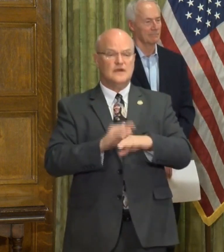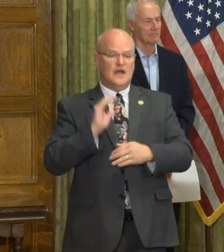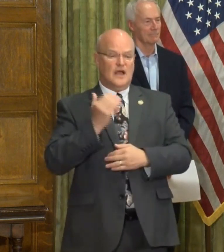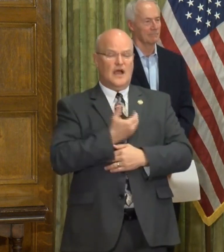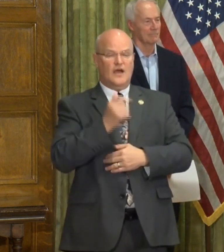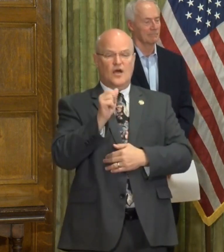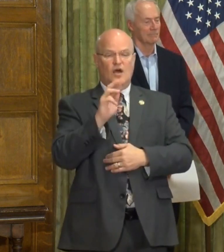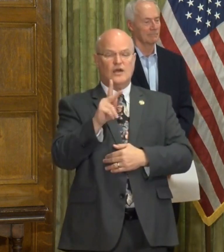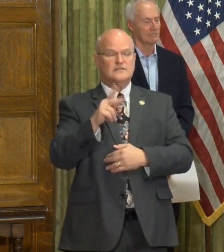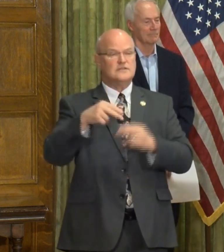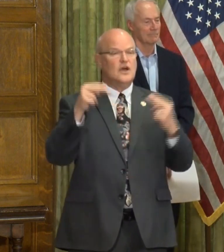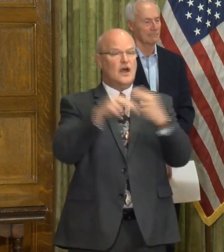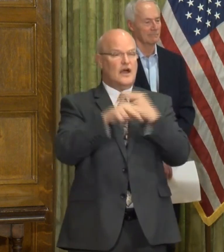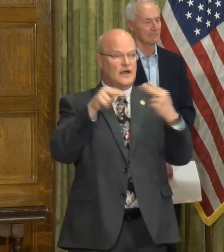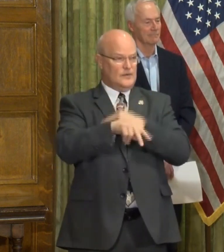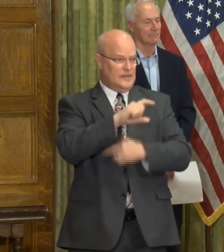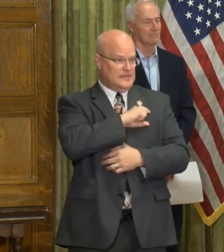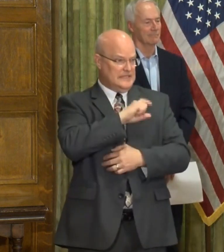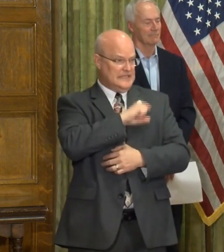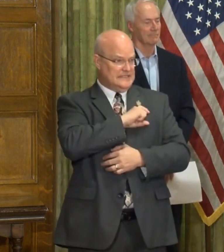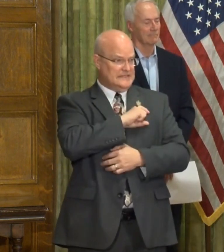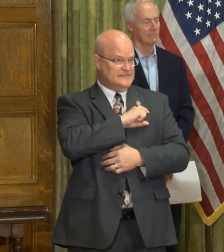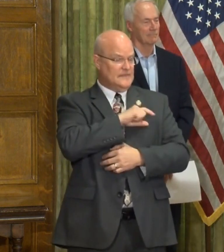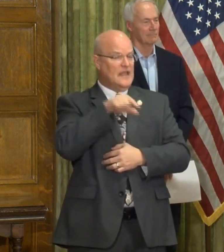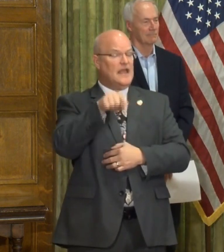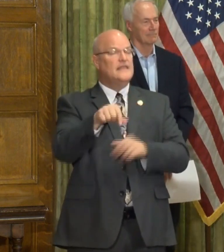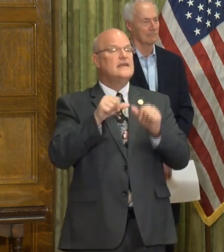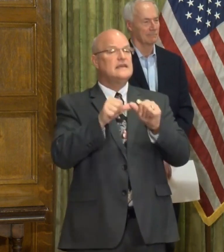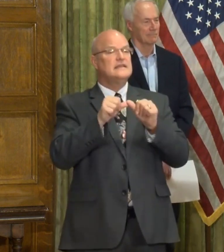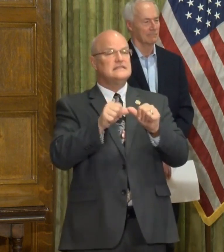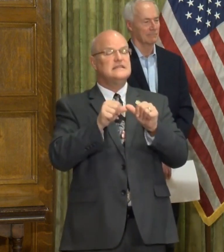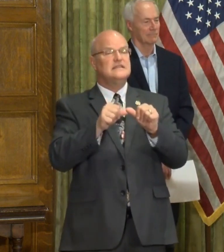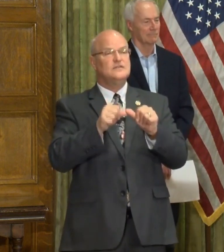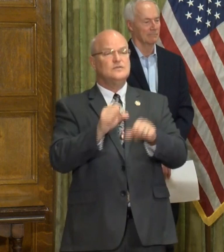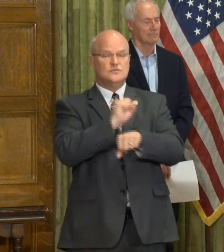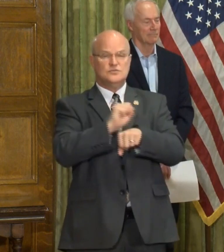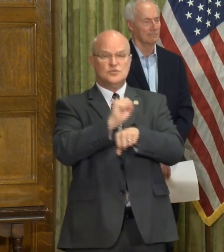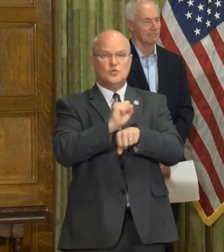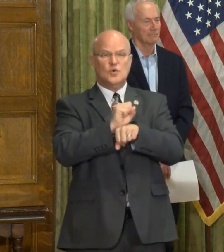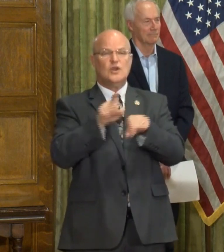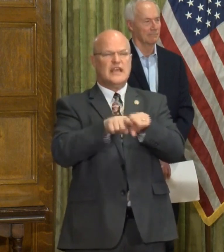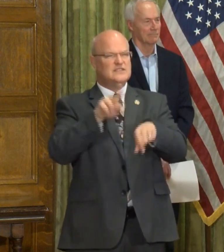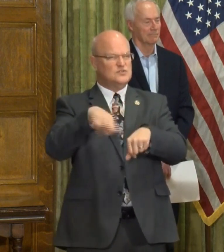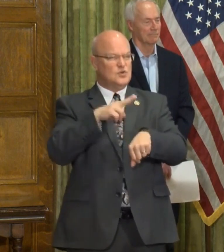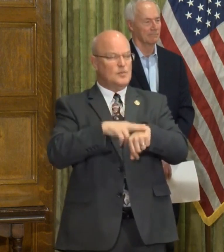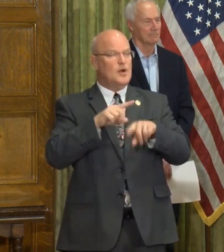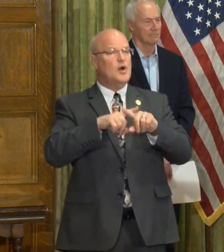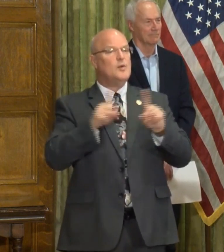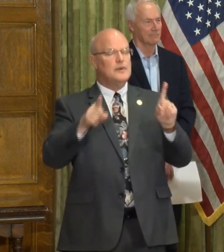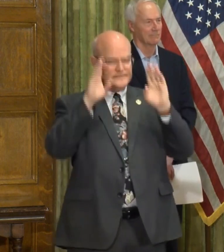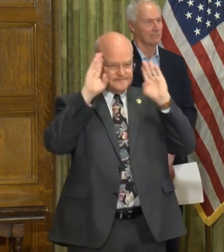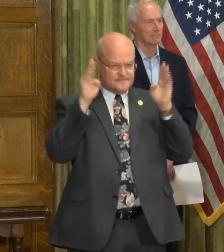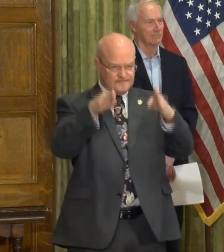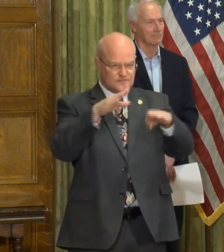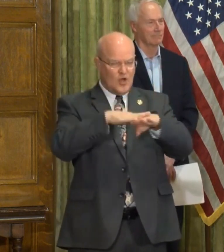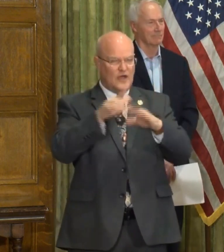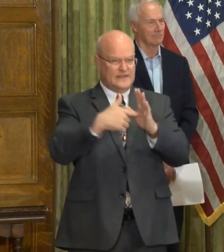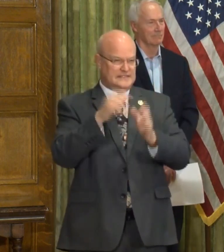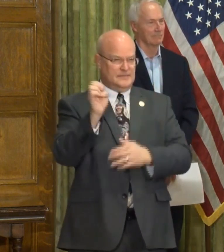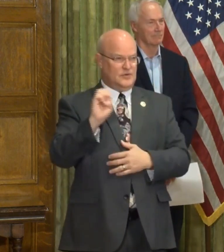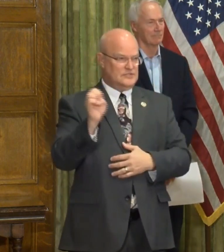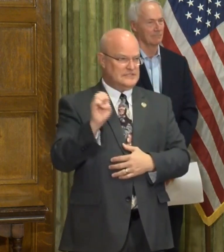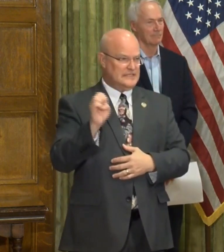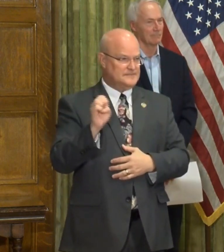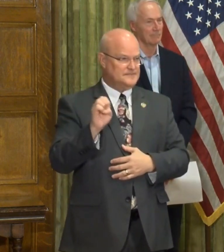apply to our Arkansas Highway Police, and they are continuing continuing to work as usual, but are staying focused on